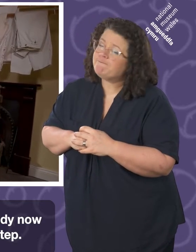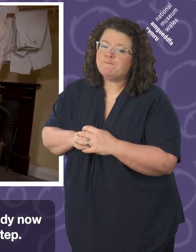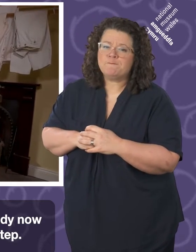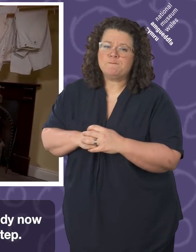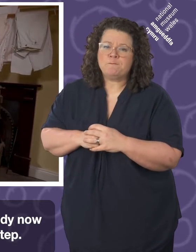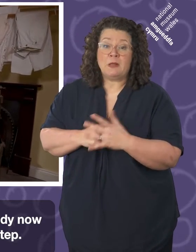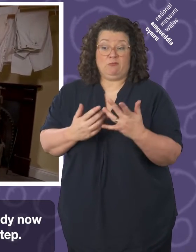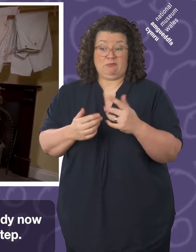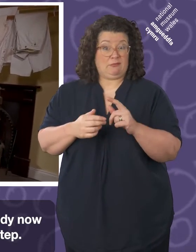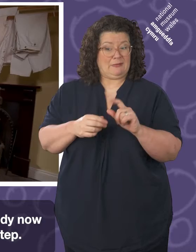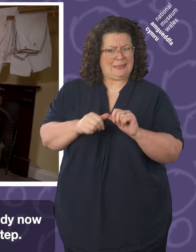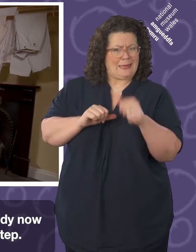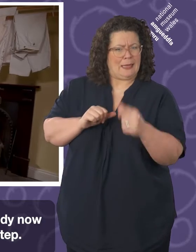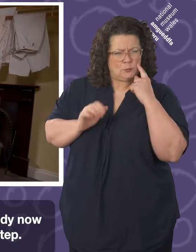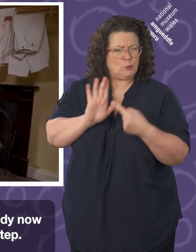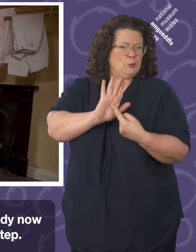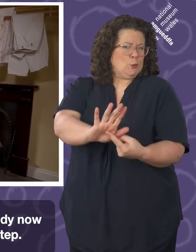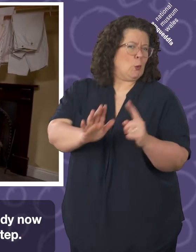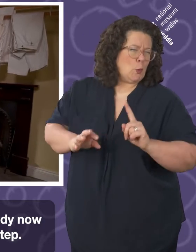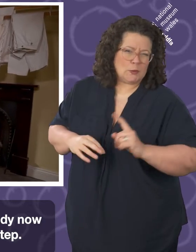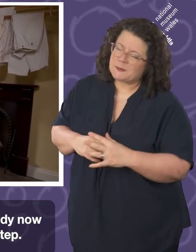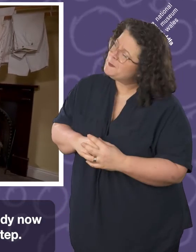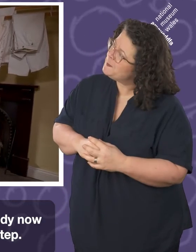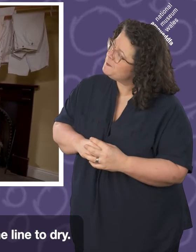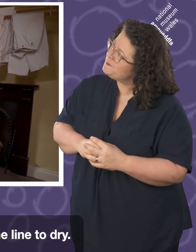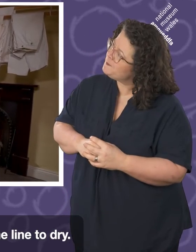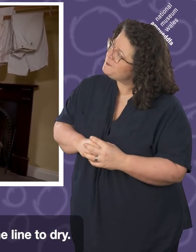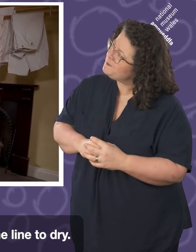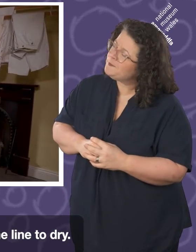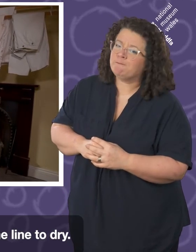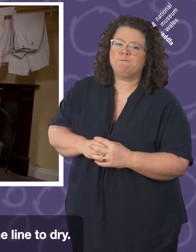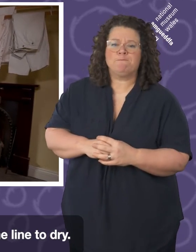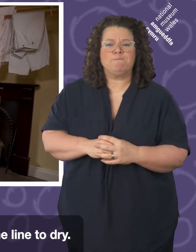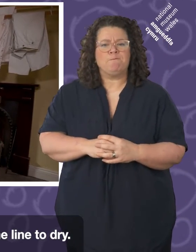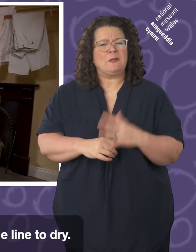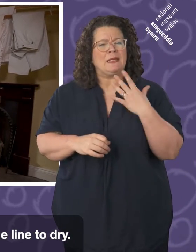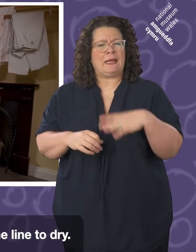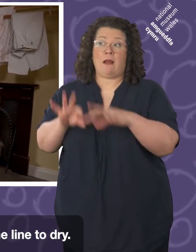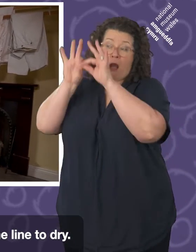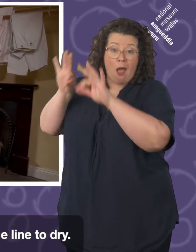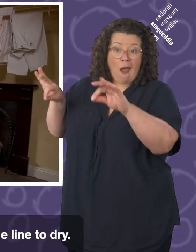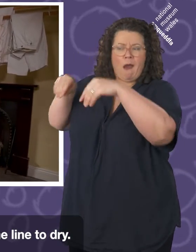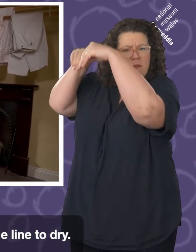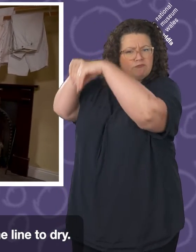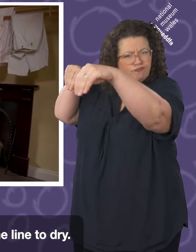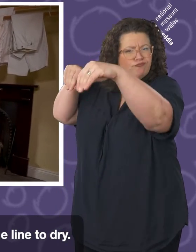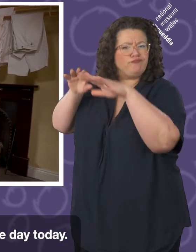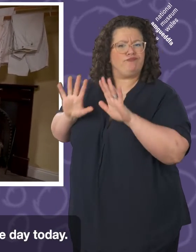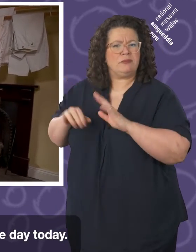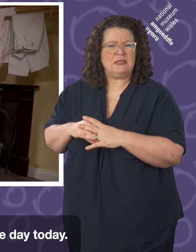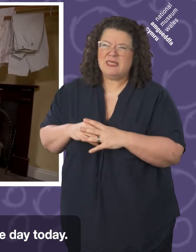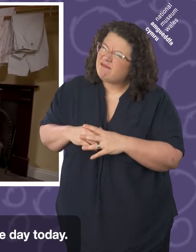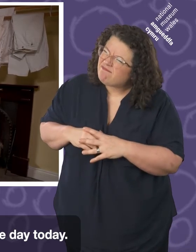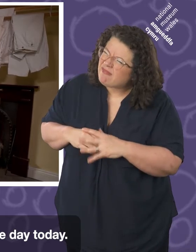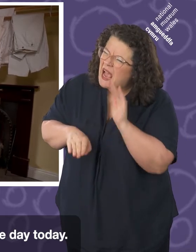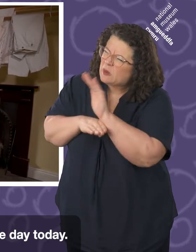Right, this is ready now for the next step. It needs to hang on the line to dry. But it's